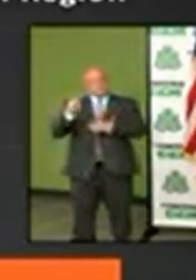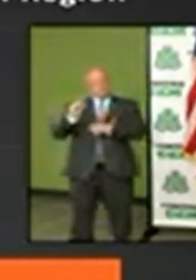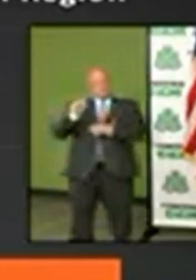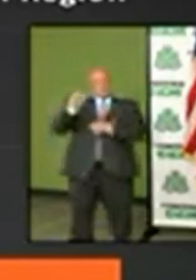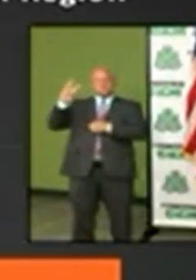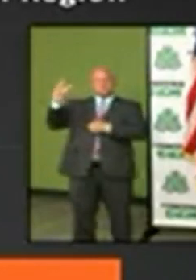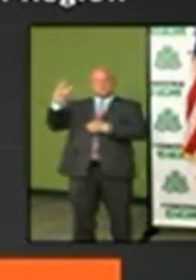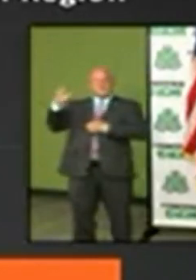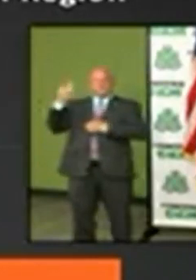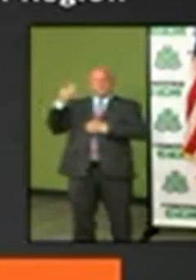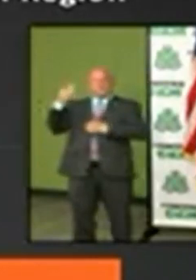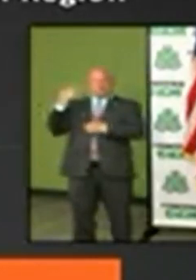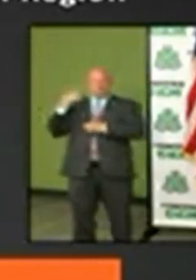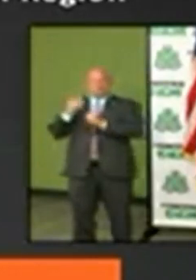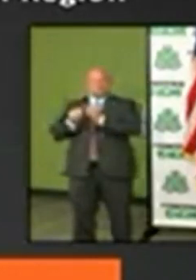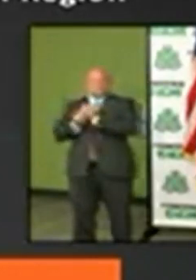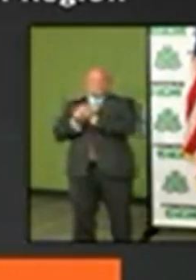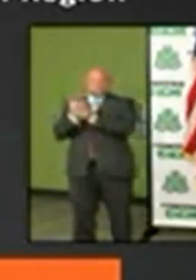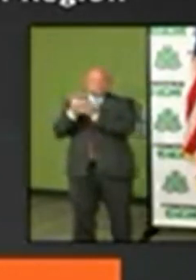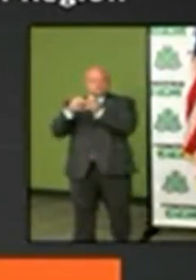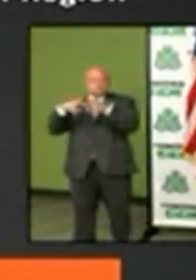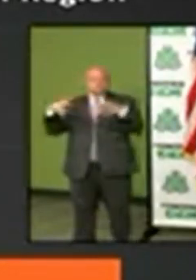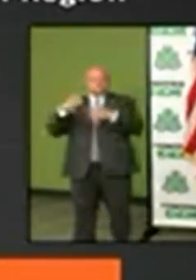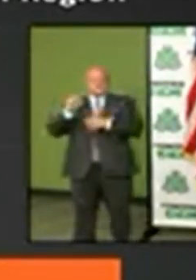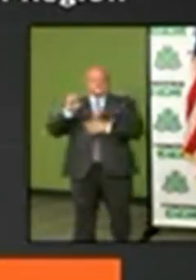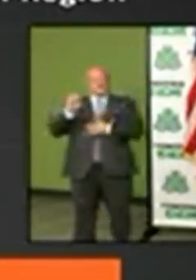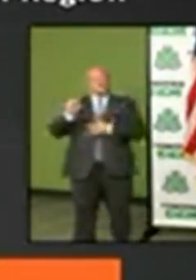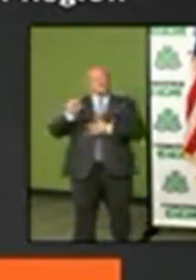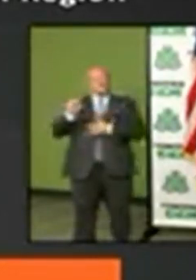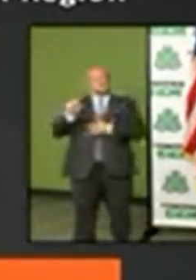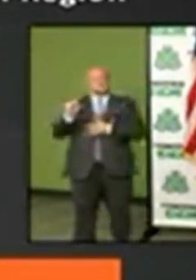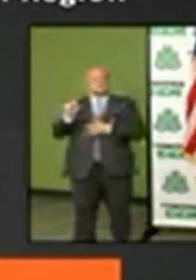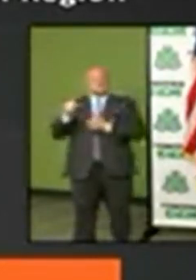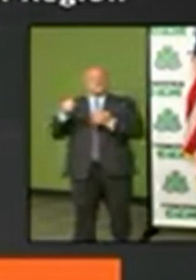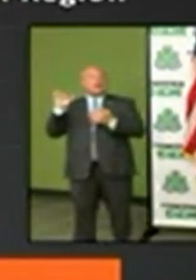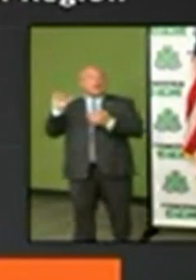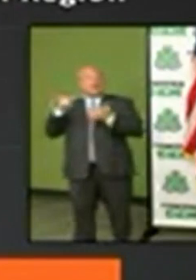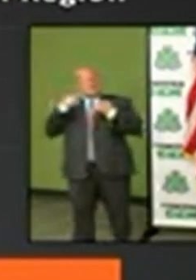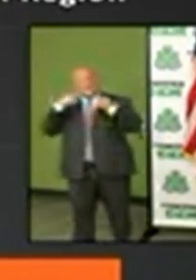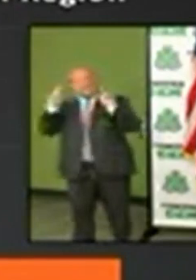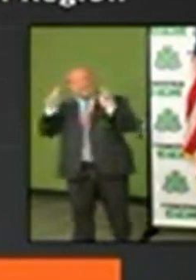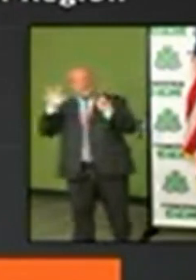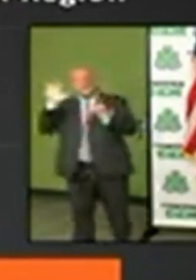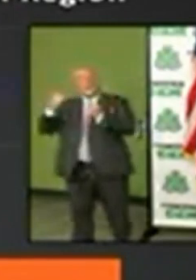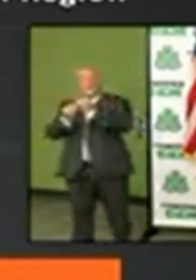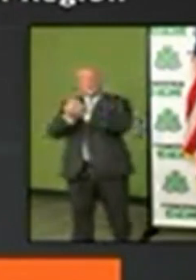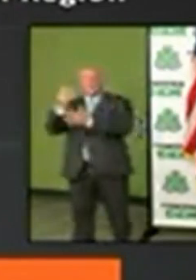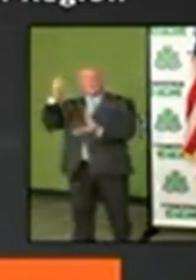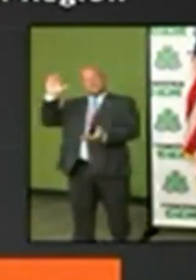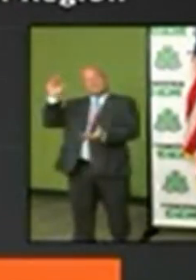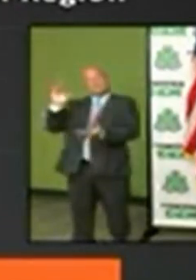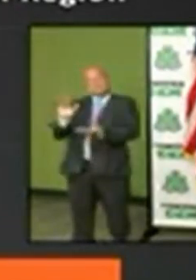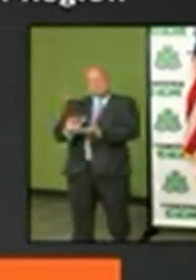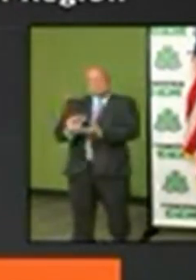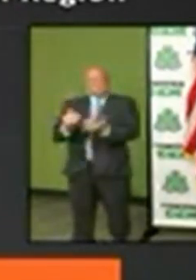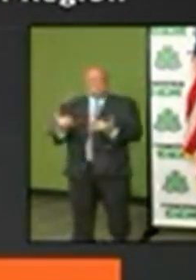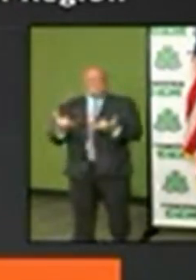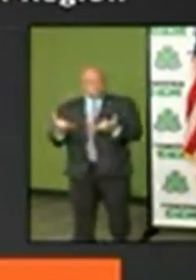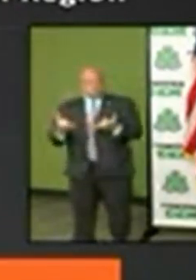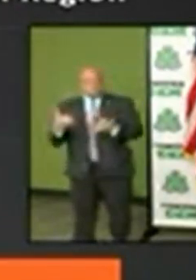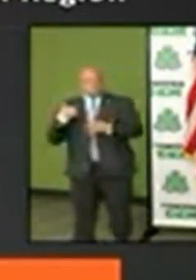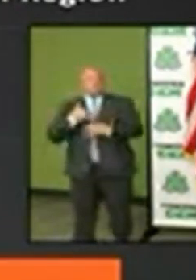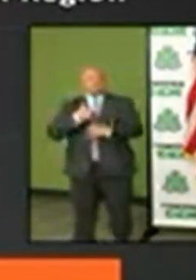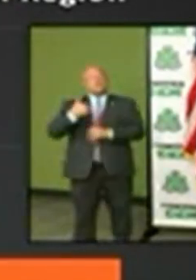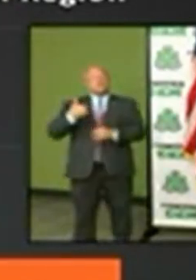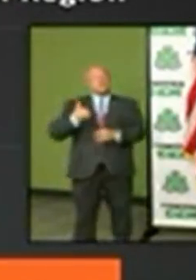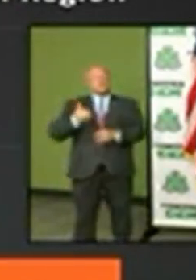the leading growth in cases, and again, it's a success story where their growth is reduced. We